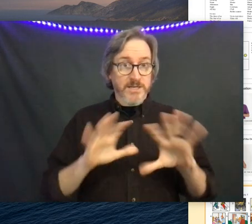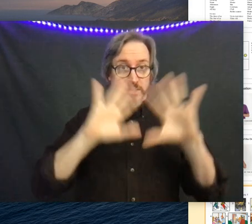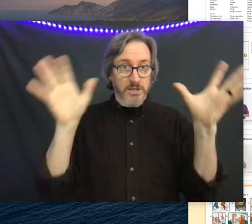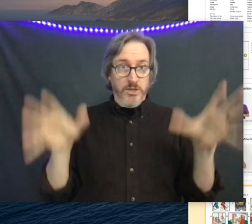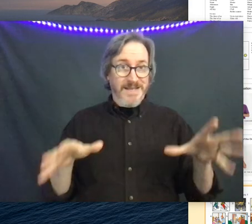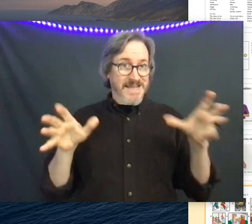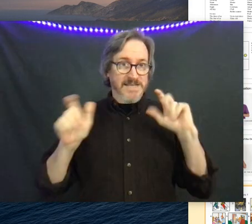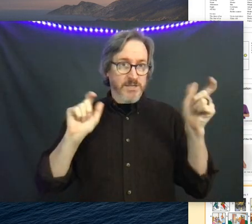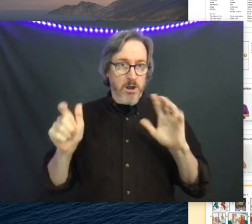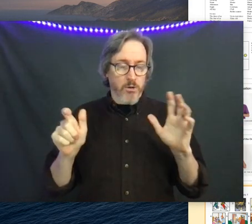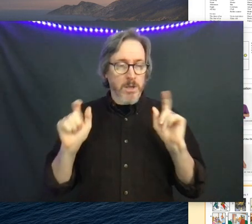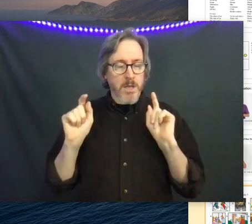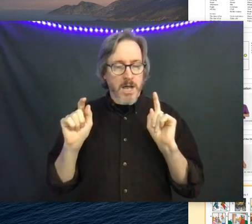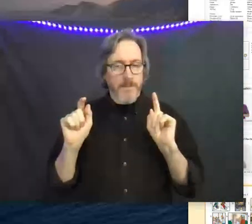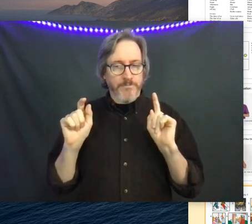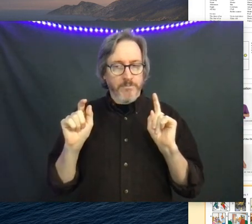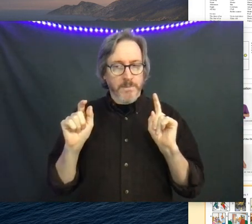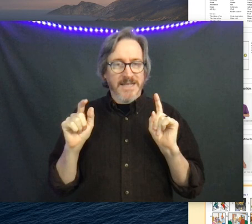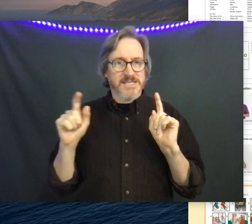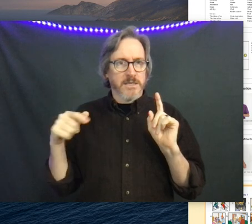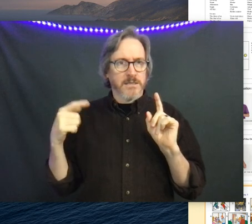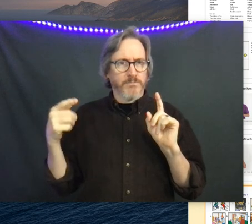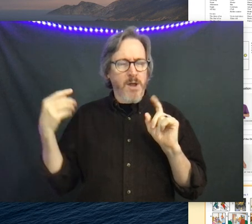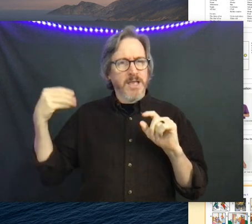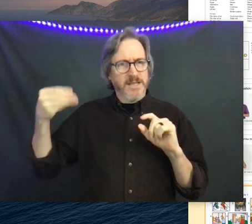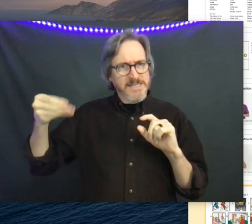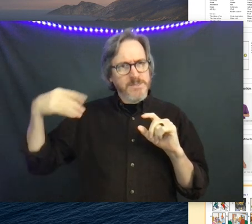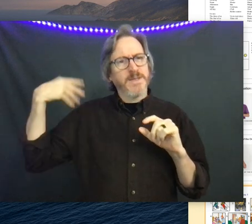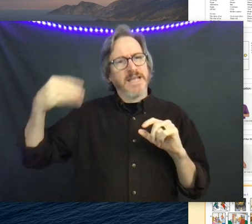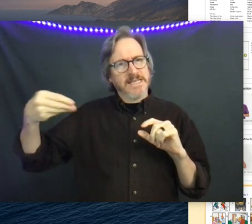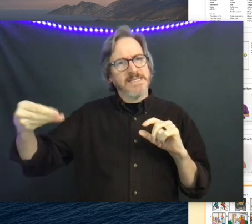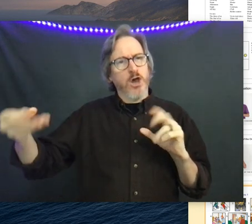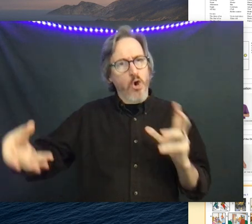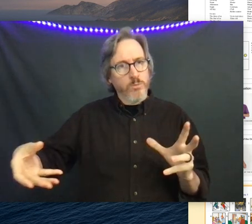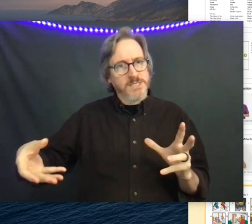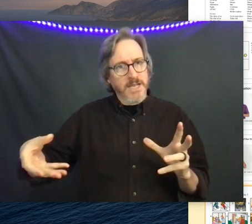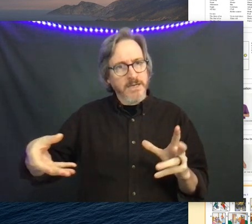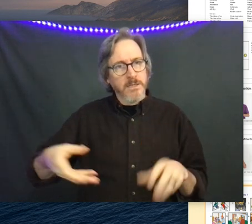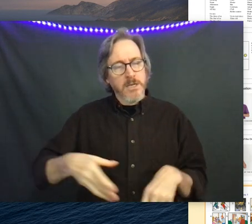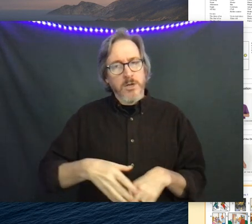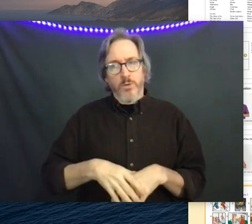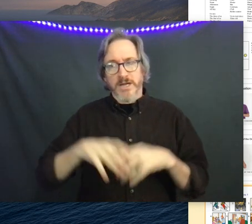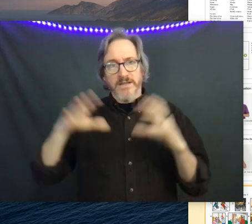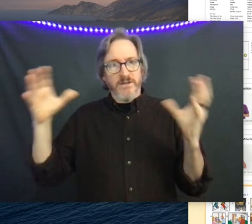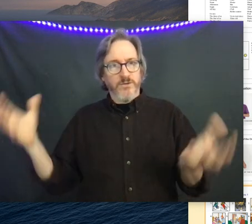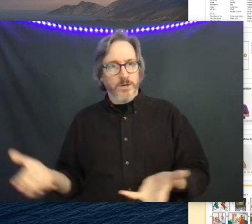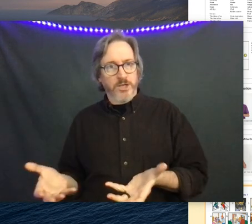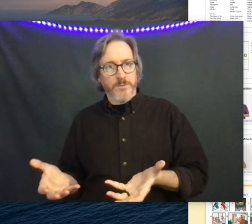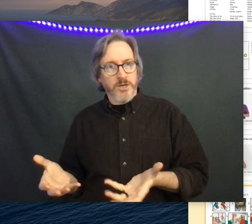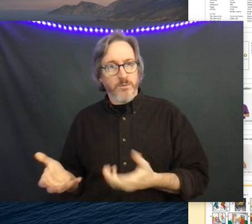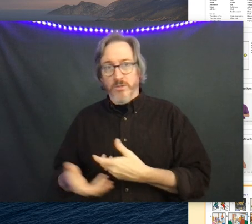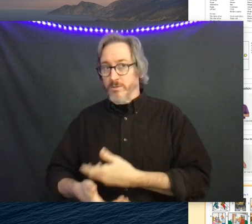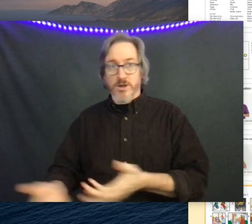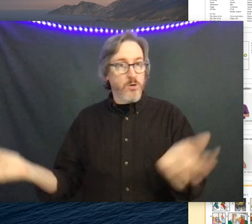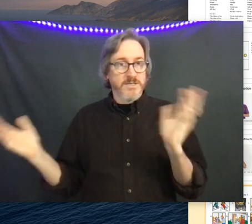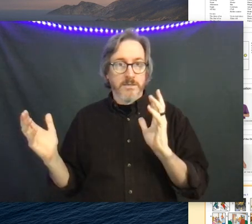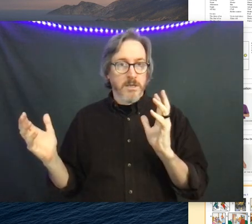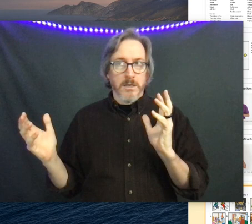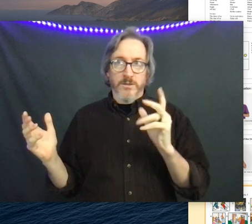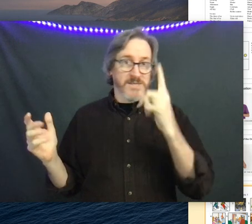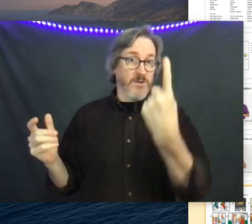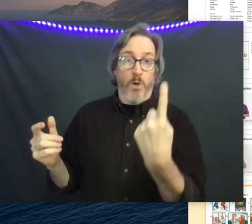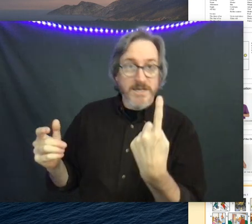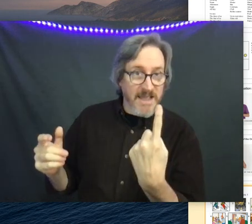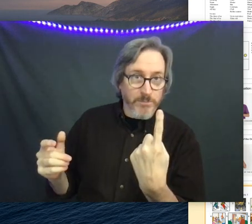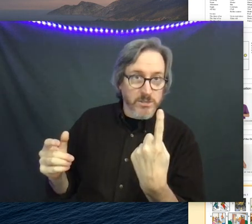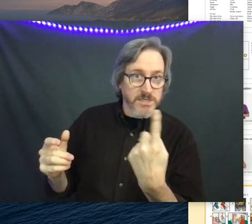every region of the U.S. has their own. It seems to be a legacy home sign, where even if you were in a community where there